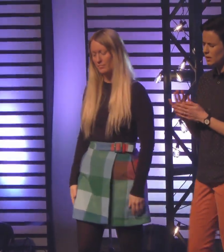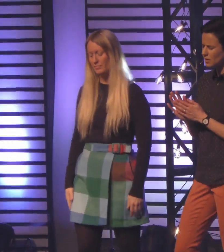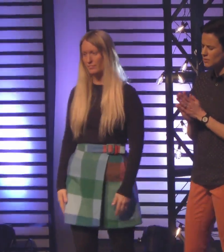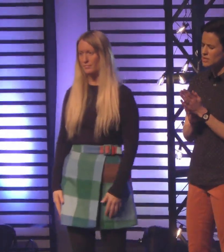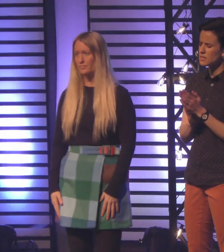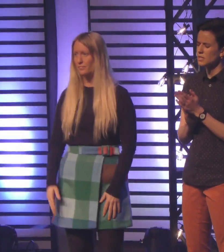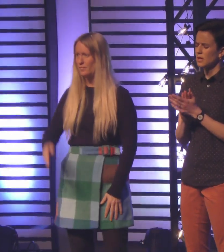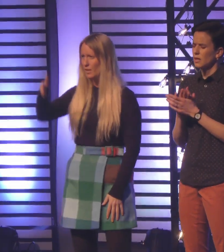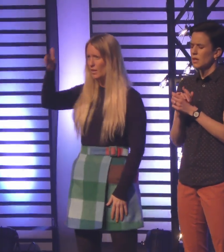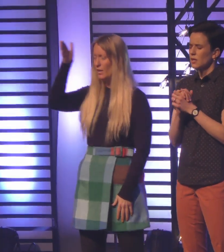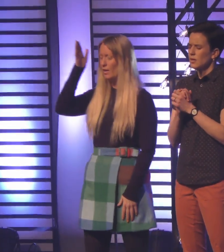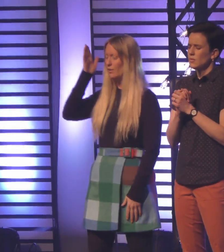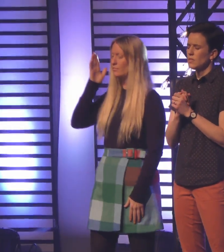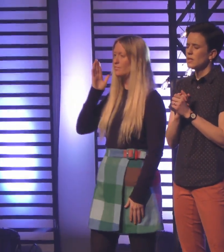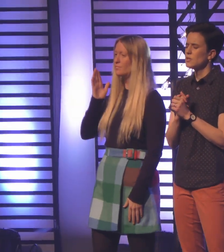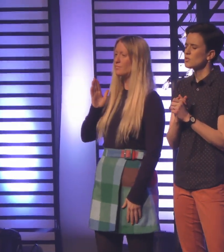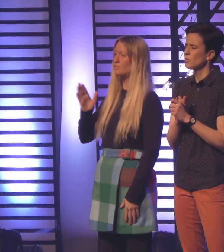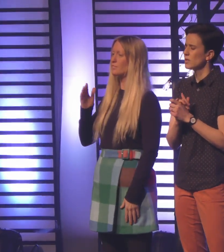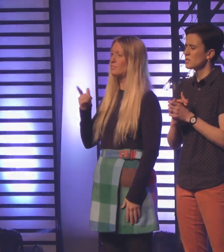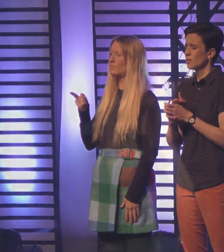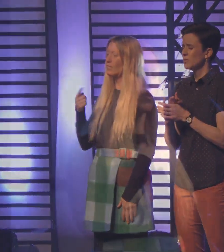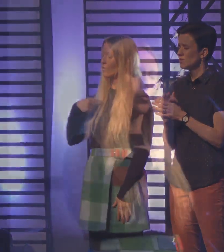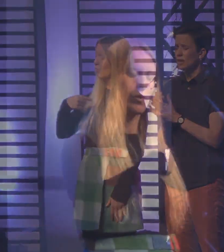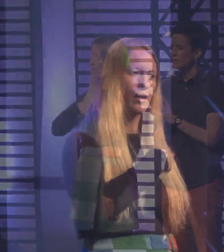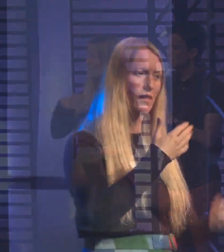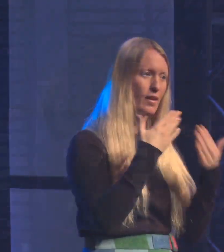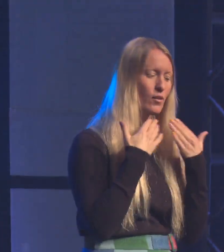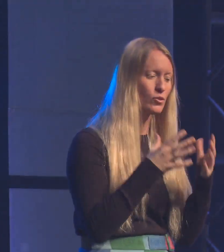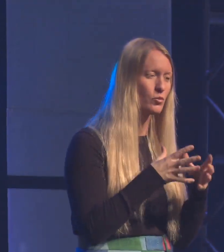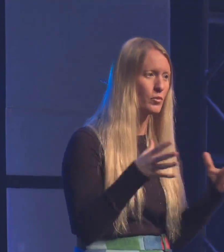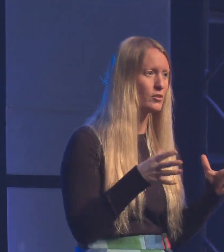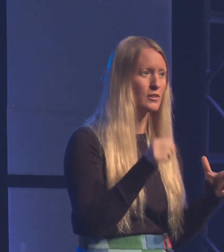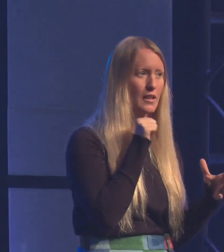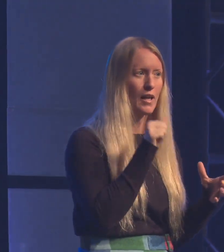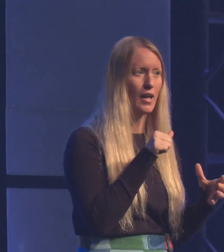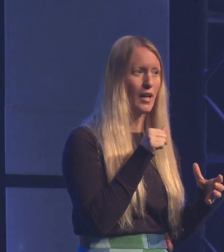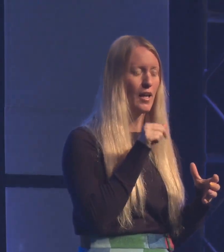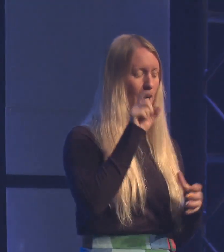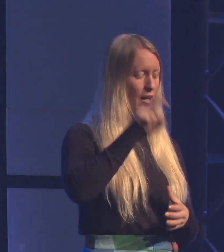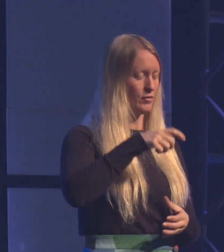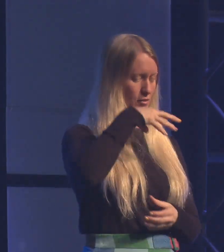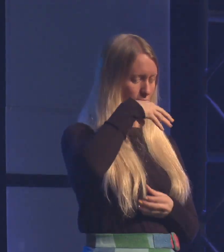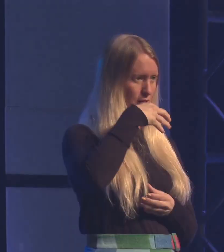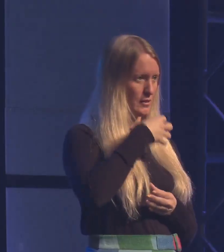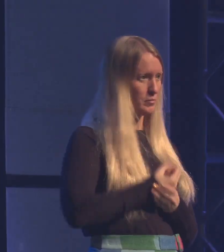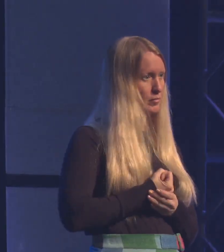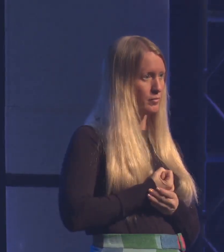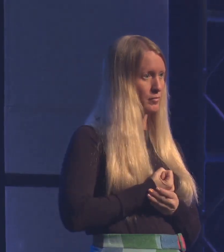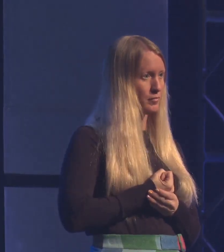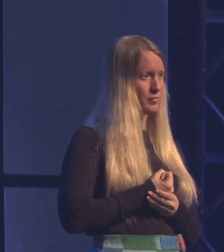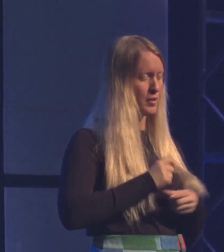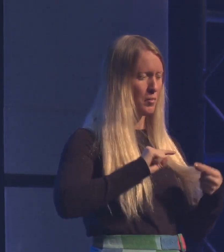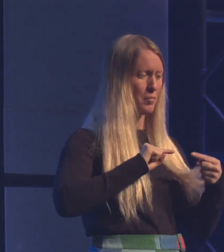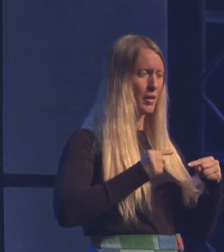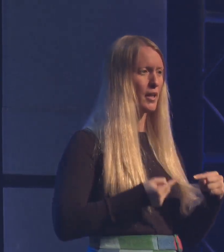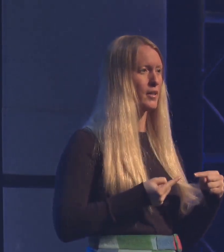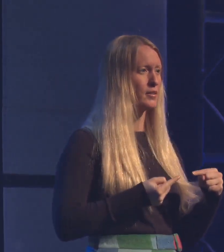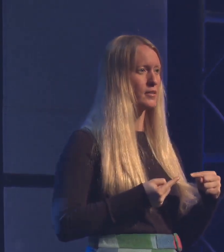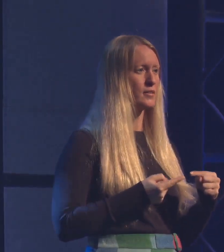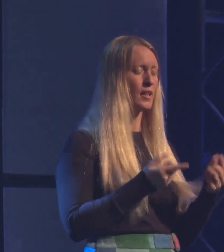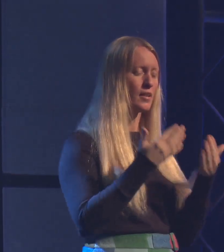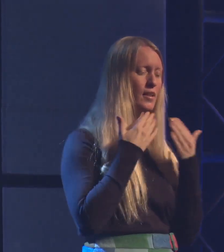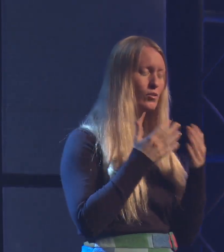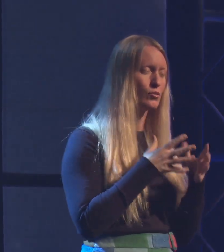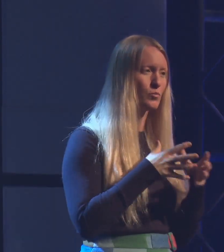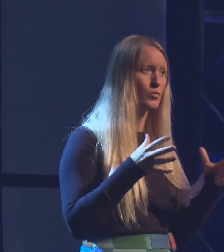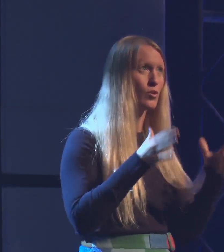Him. God, we thank you so much that we do not have to bury our pain. Thank you so much for the hope